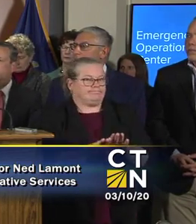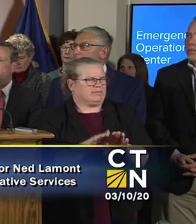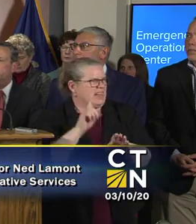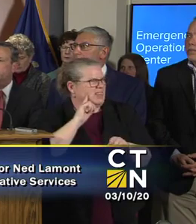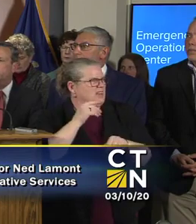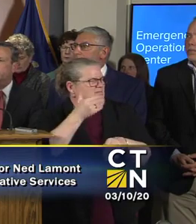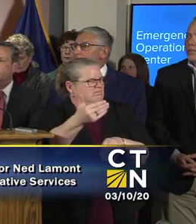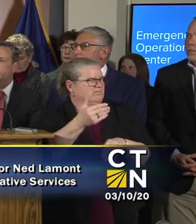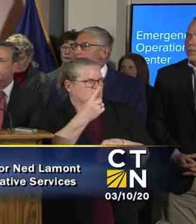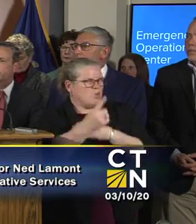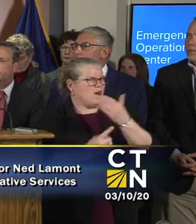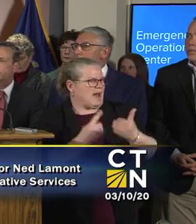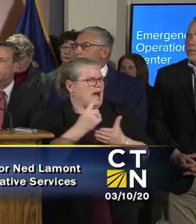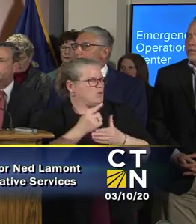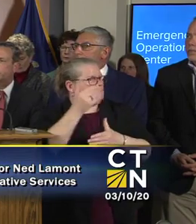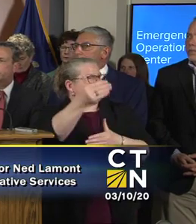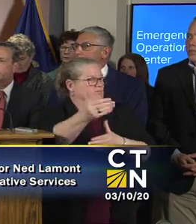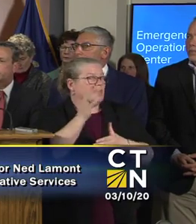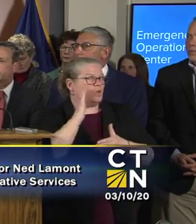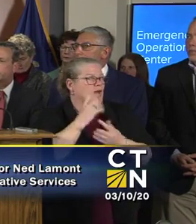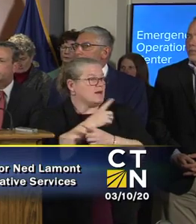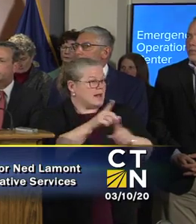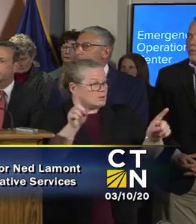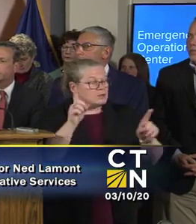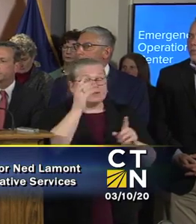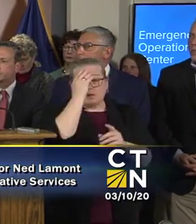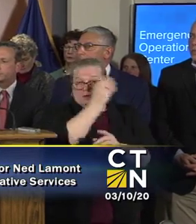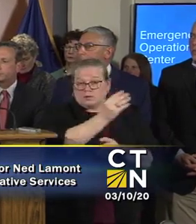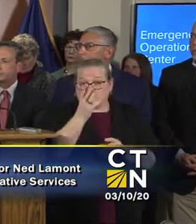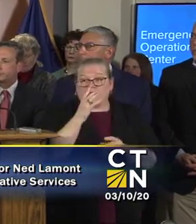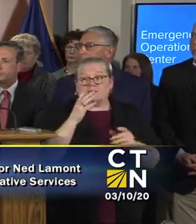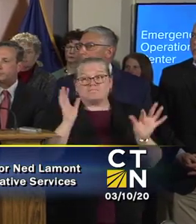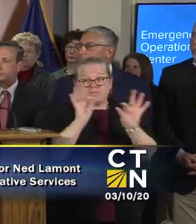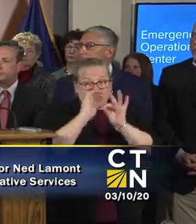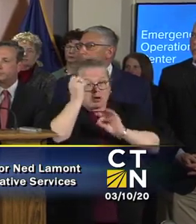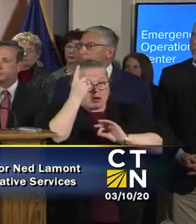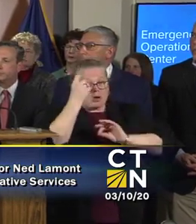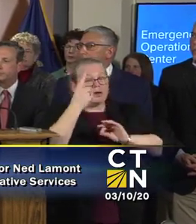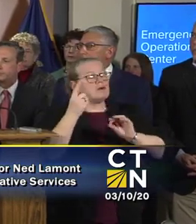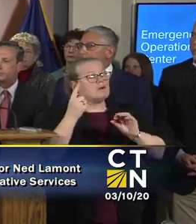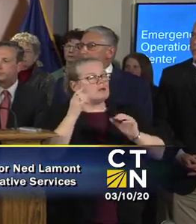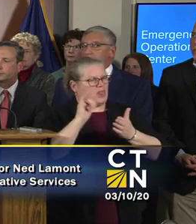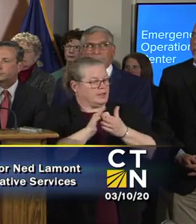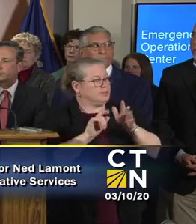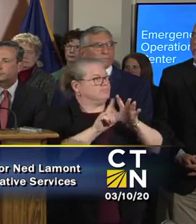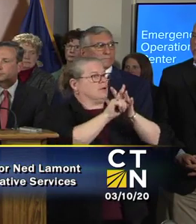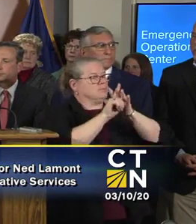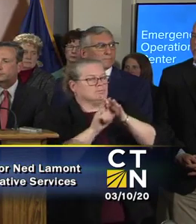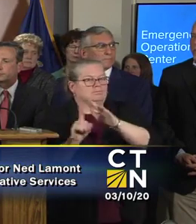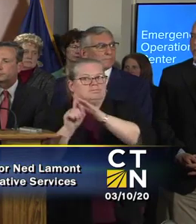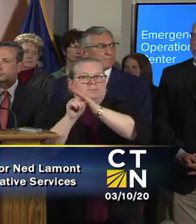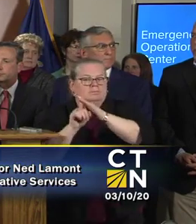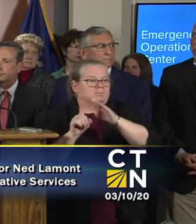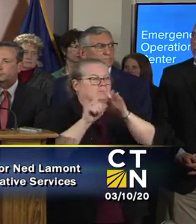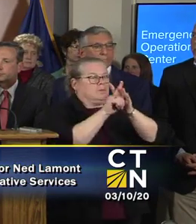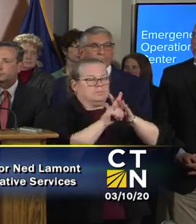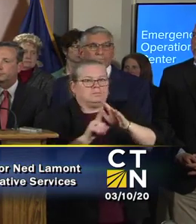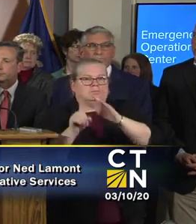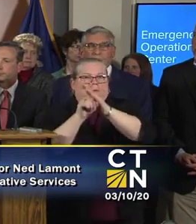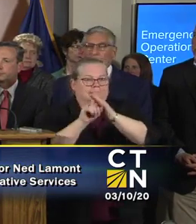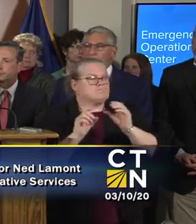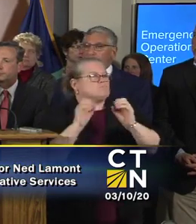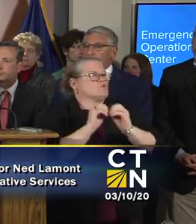I think people should understand that we're going to see more of this, right? As this virus spreads, as we anticipate it,